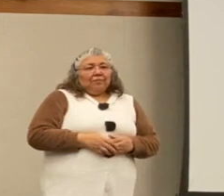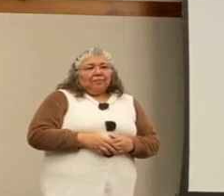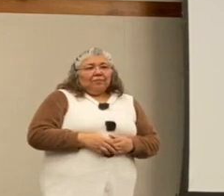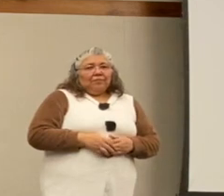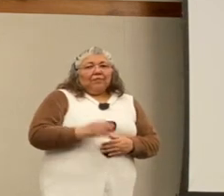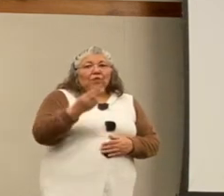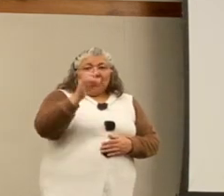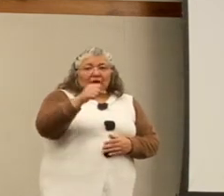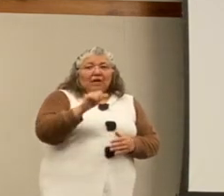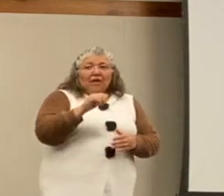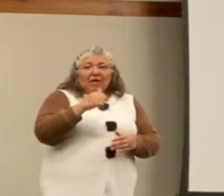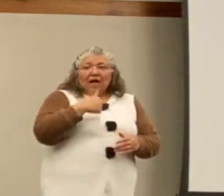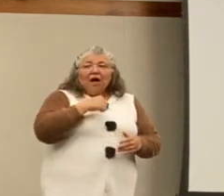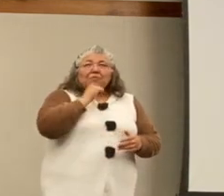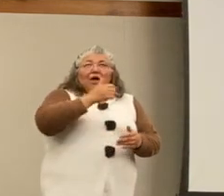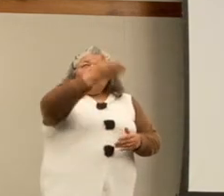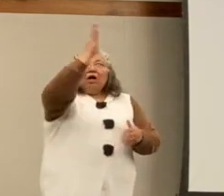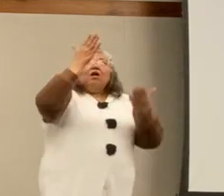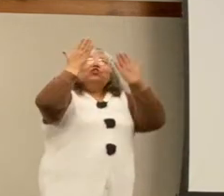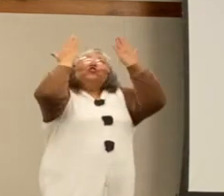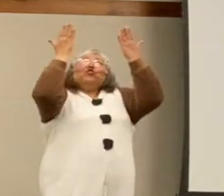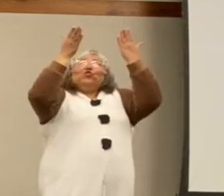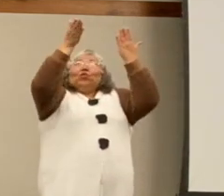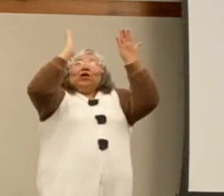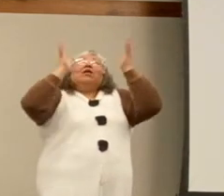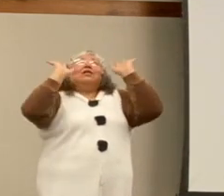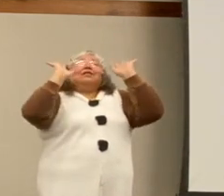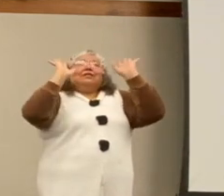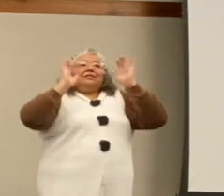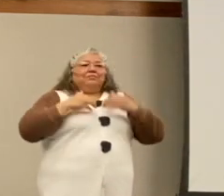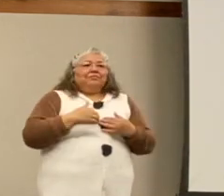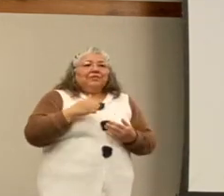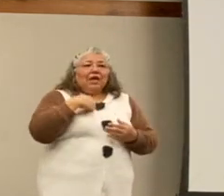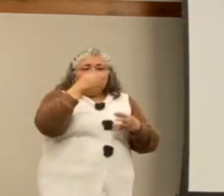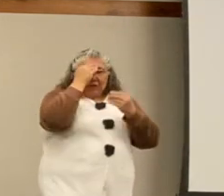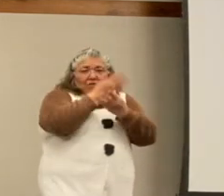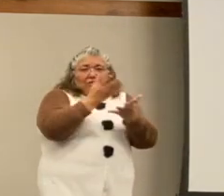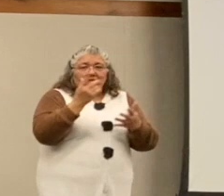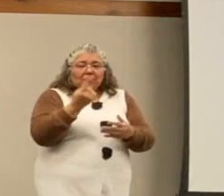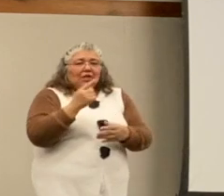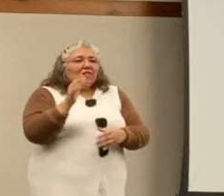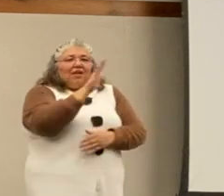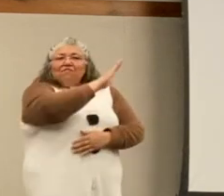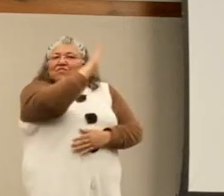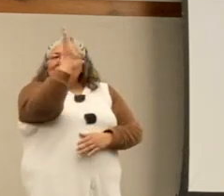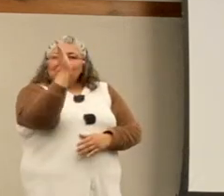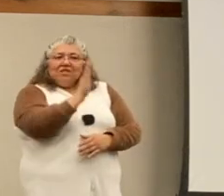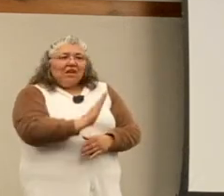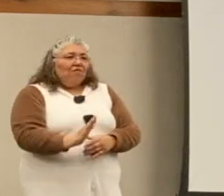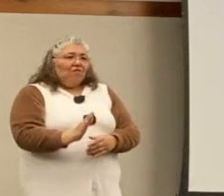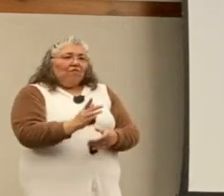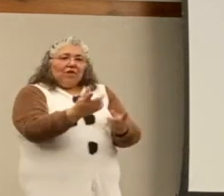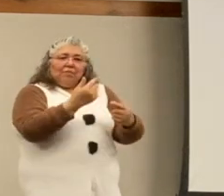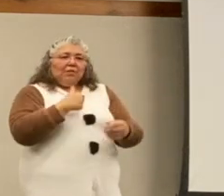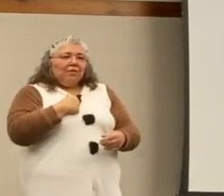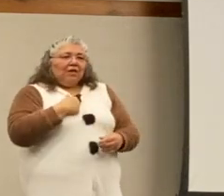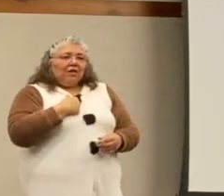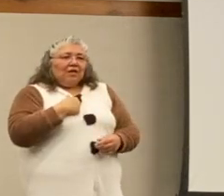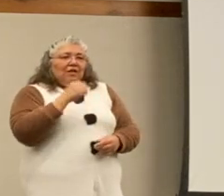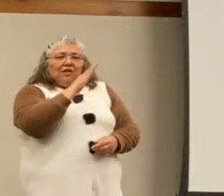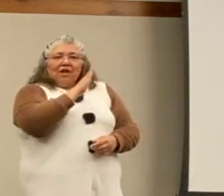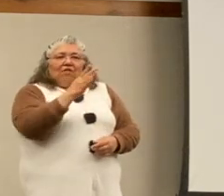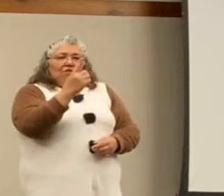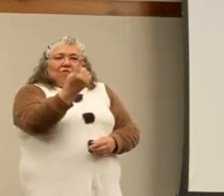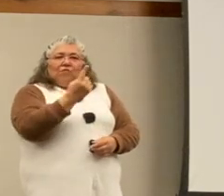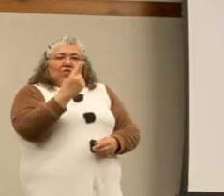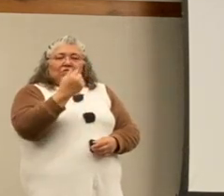Oh yeah, that's right. I'm not God, you're God. Okay. Can I tell you something? They have never done it. They never came to me or approached